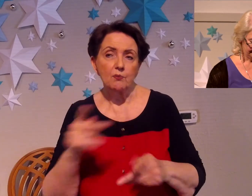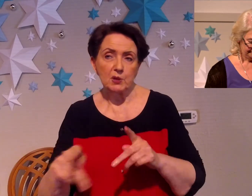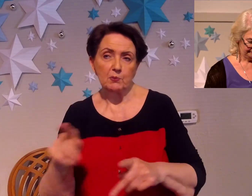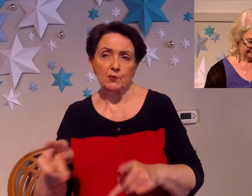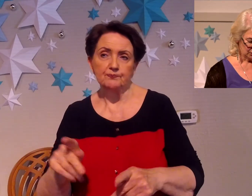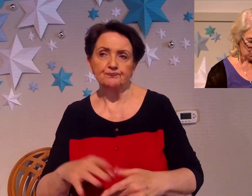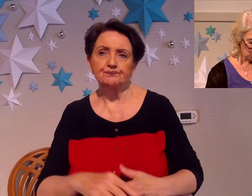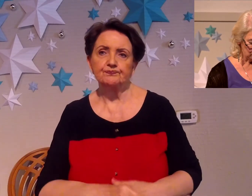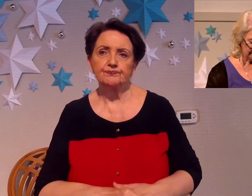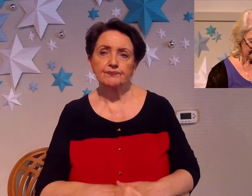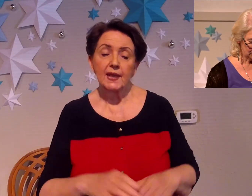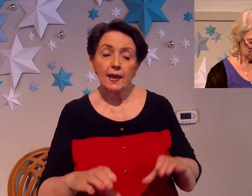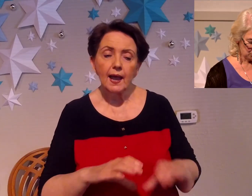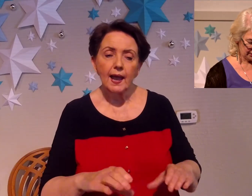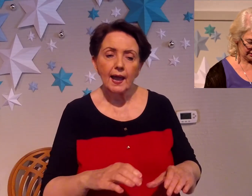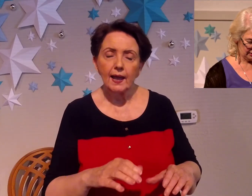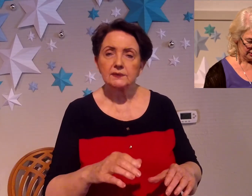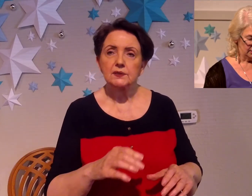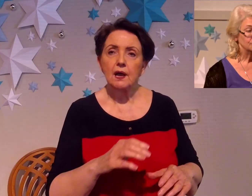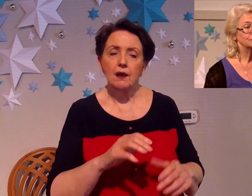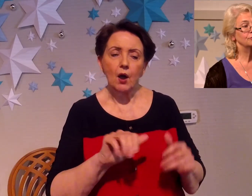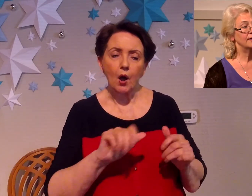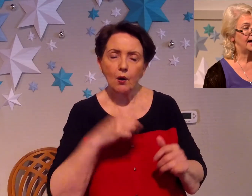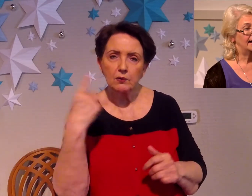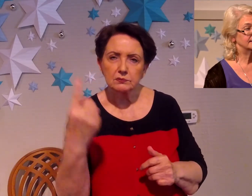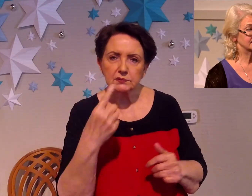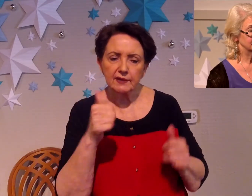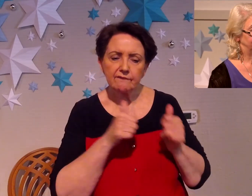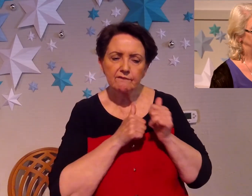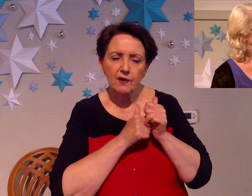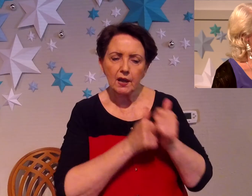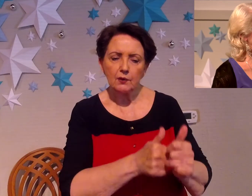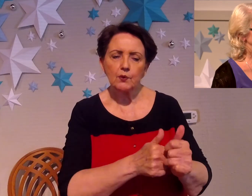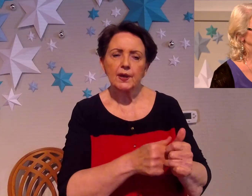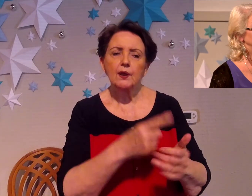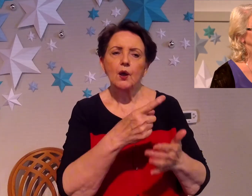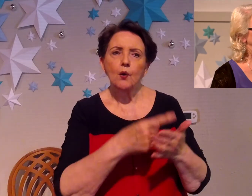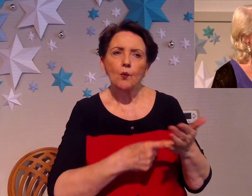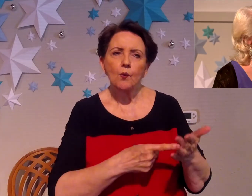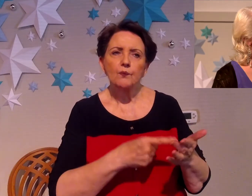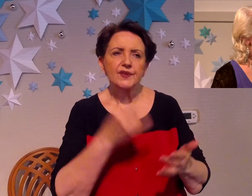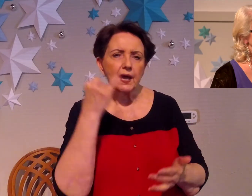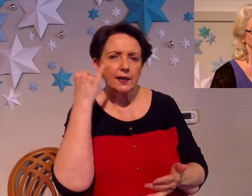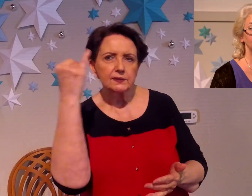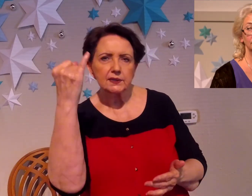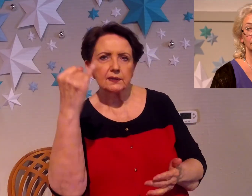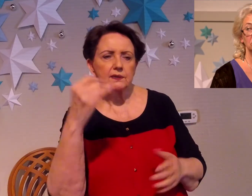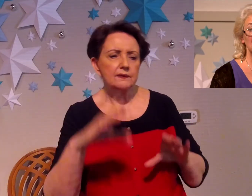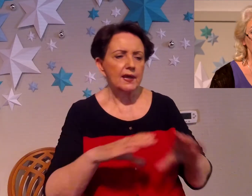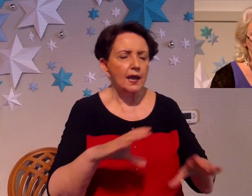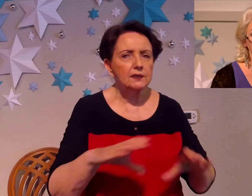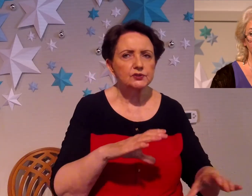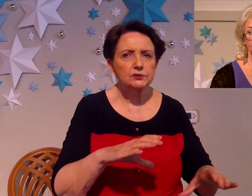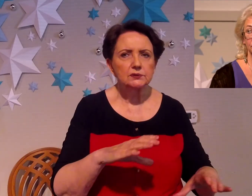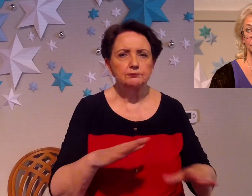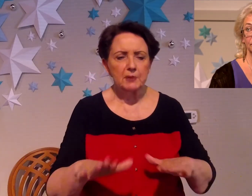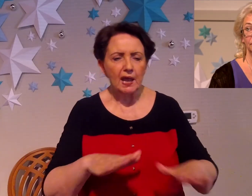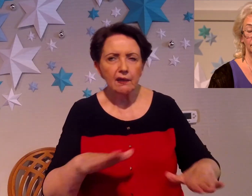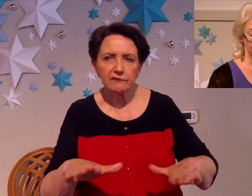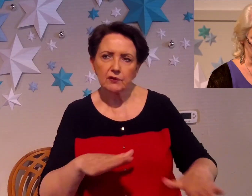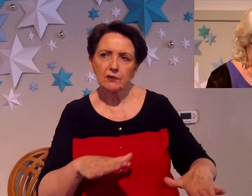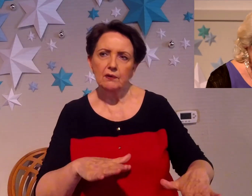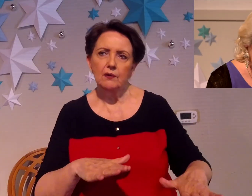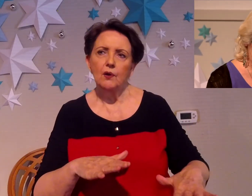Act only according to that idea, action,